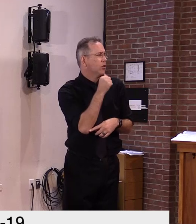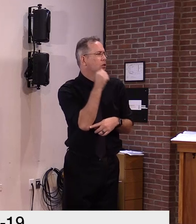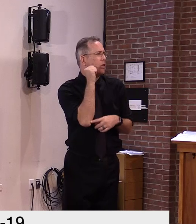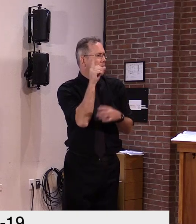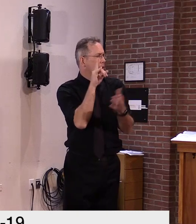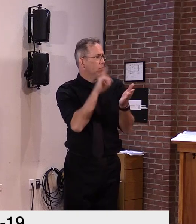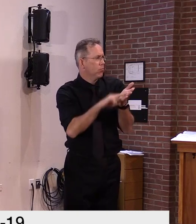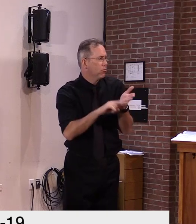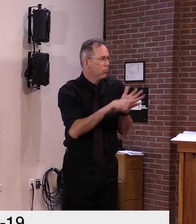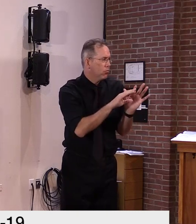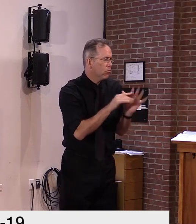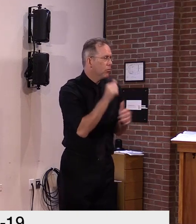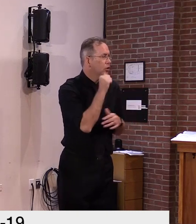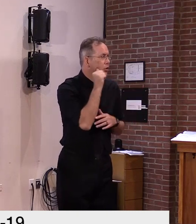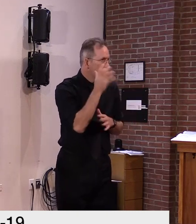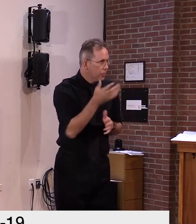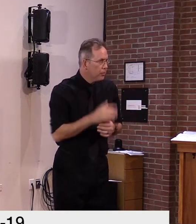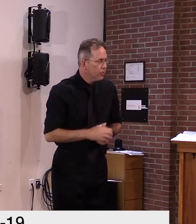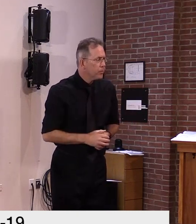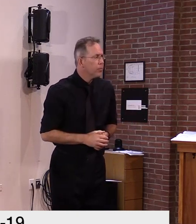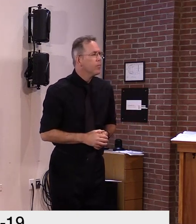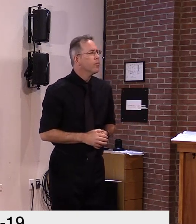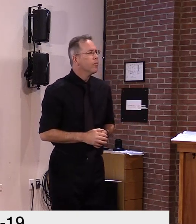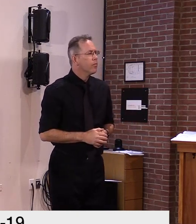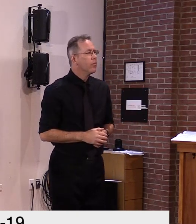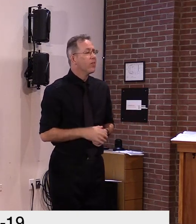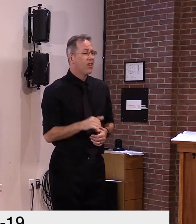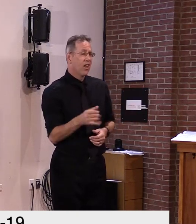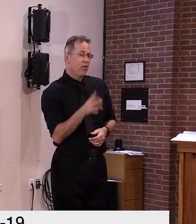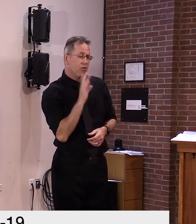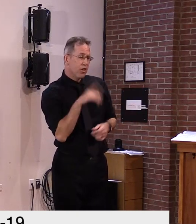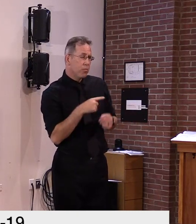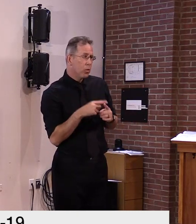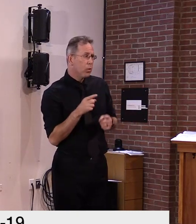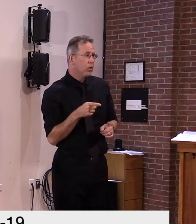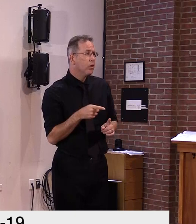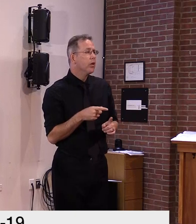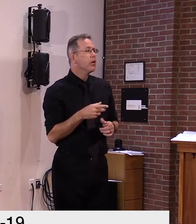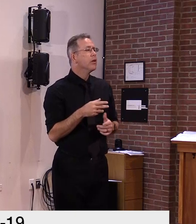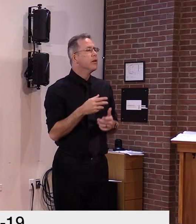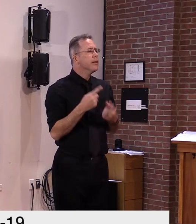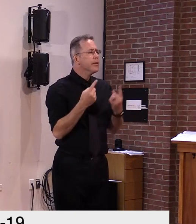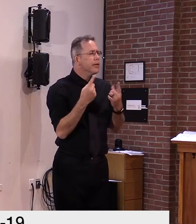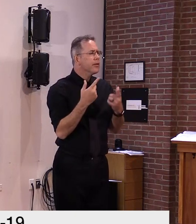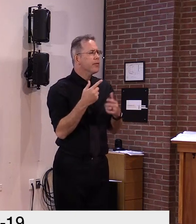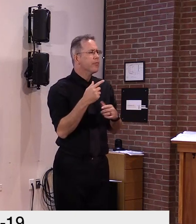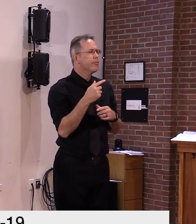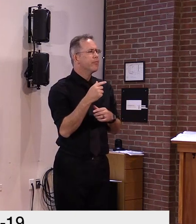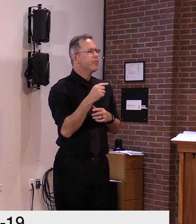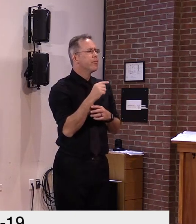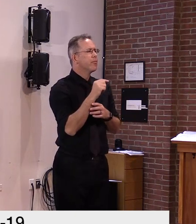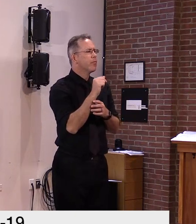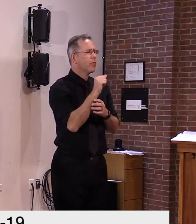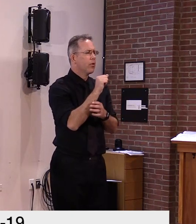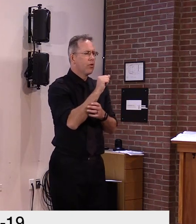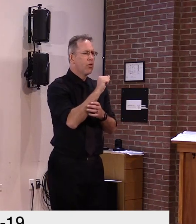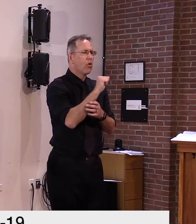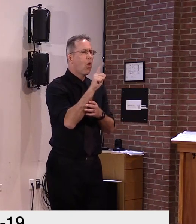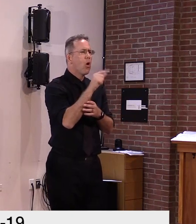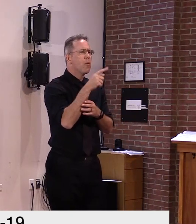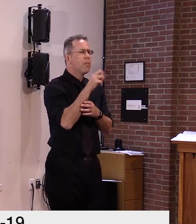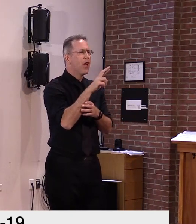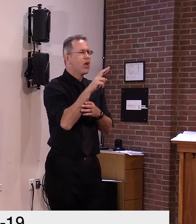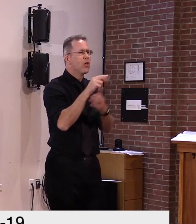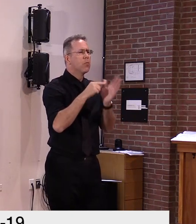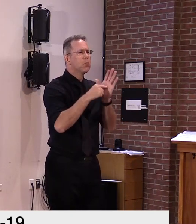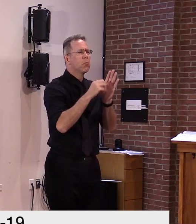Affordability, we talked about reboot of the all-payer model. Certainly affordability is a huge part of that aspect. You